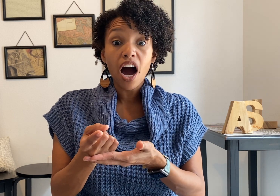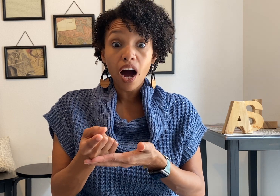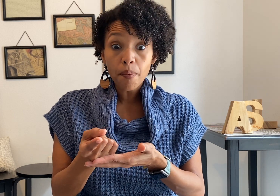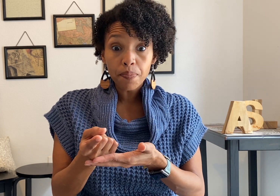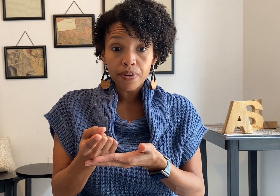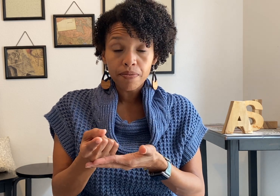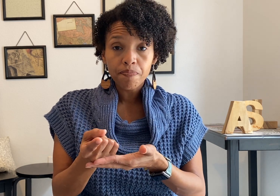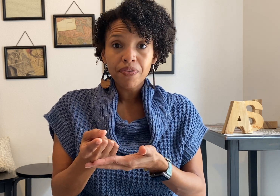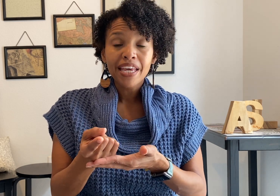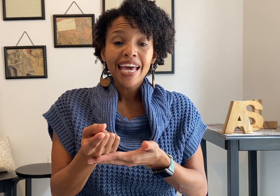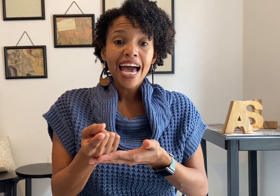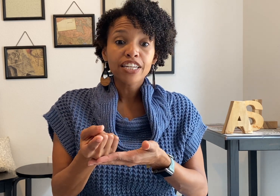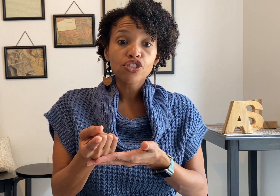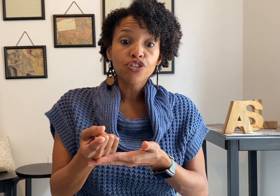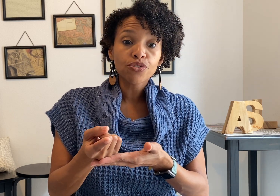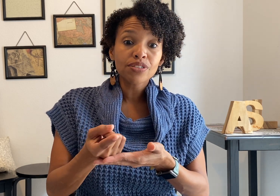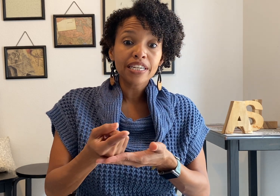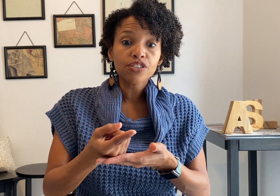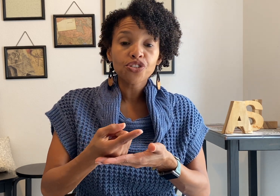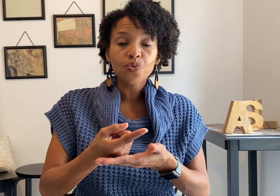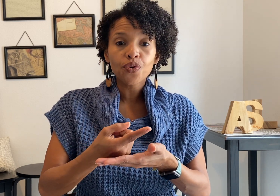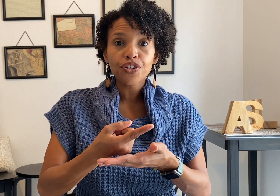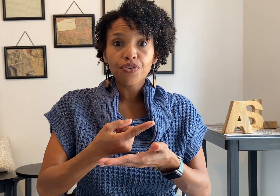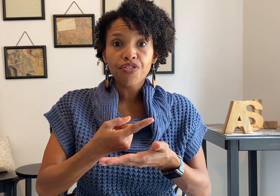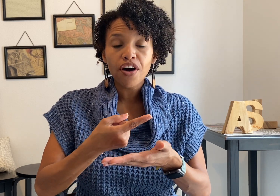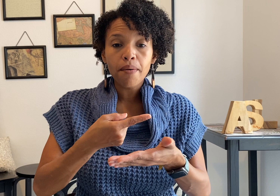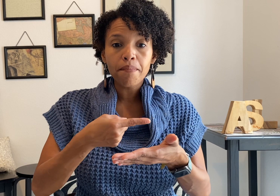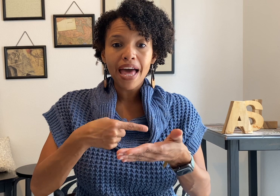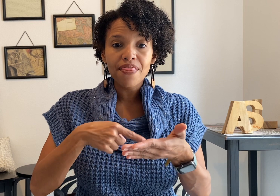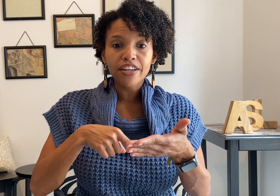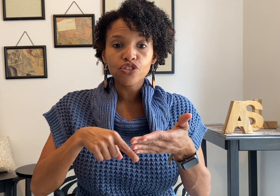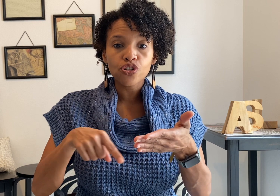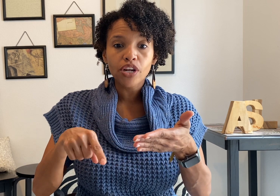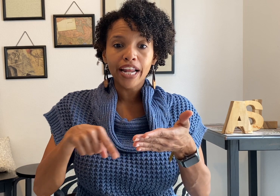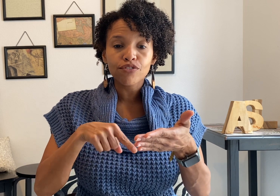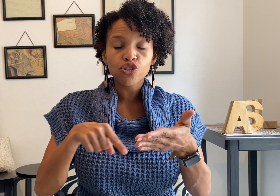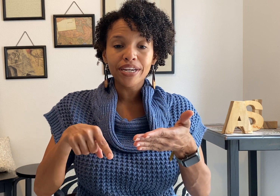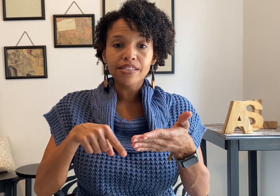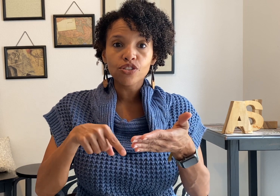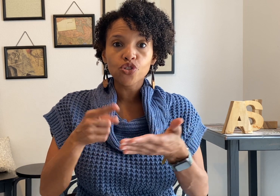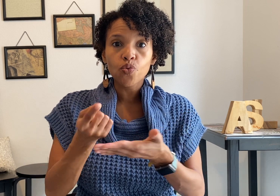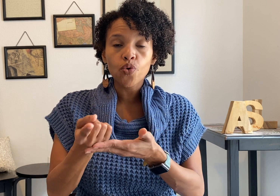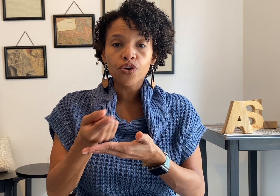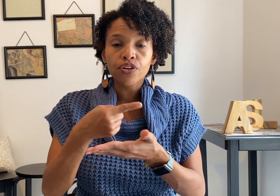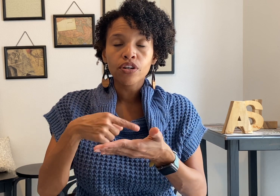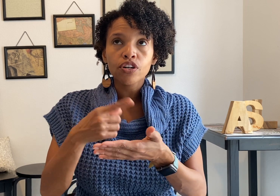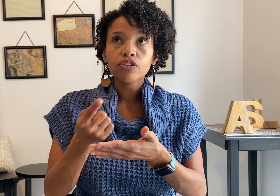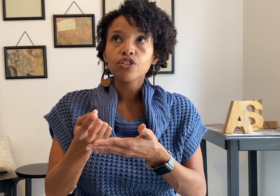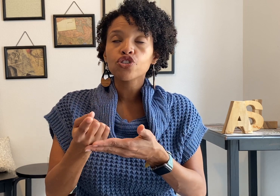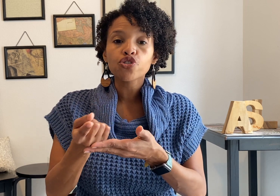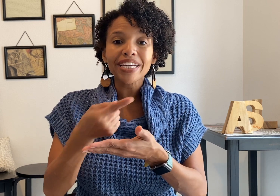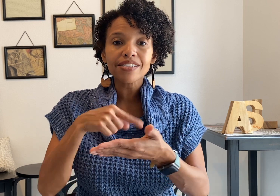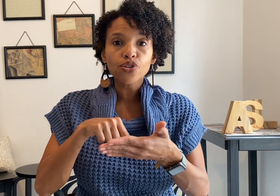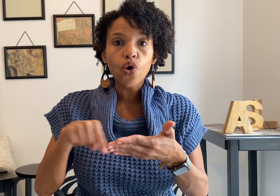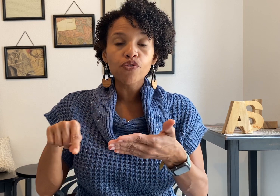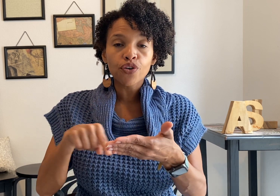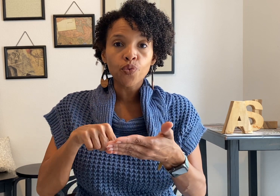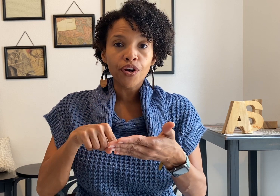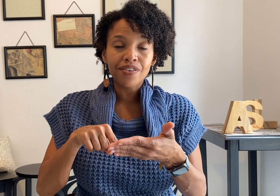up, and it circles in toward your thumb and then kind of traces toward or traces over where next